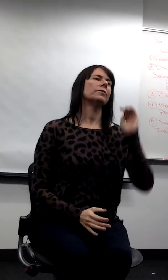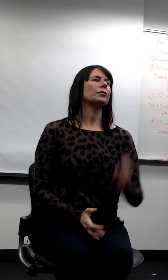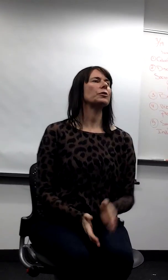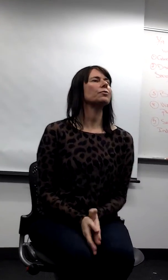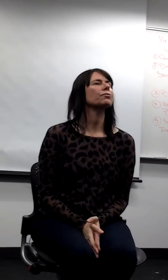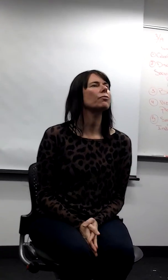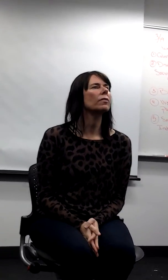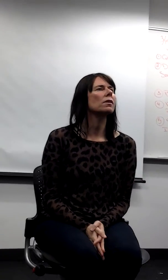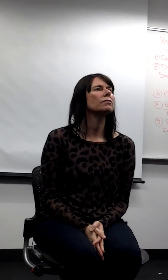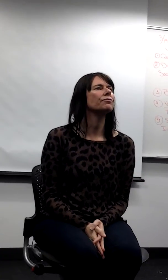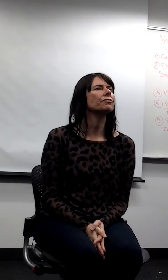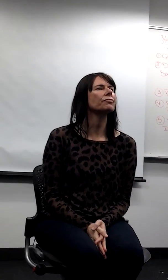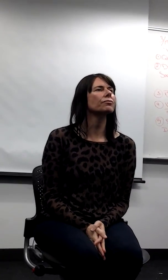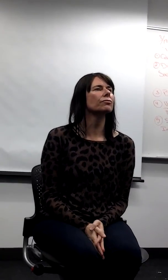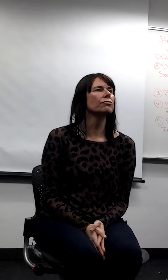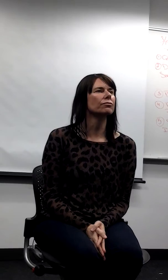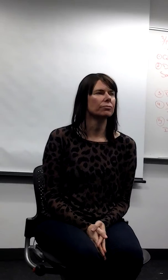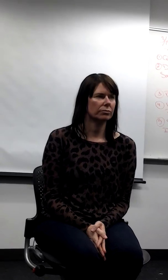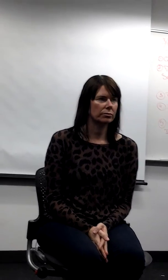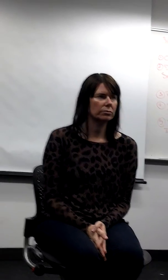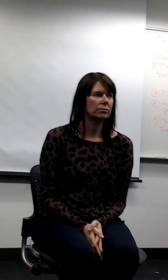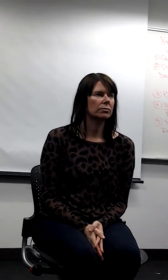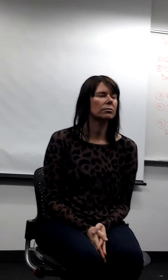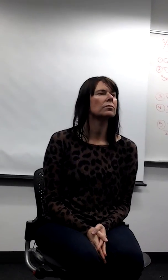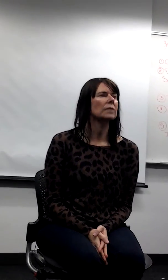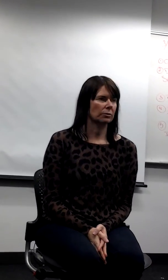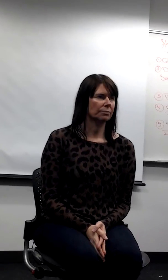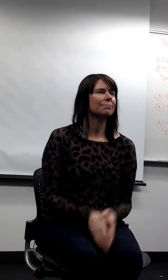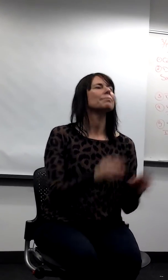So around that time, we had moved to Fort Wayne, Indiana.